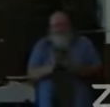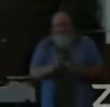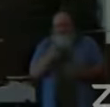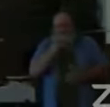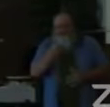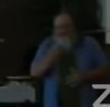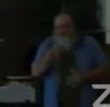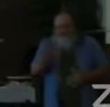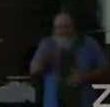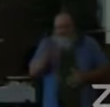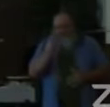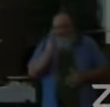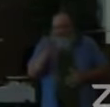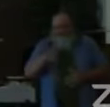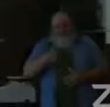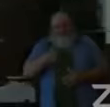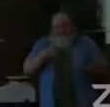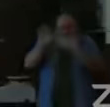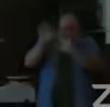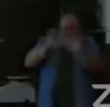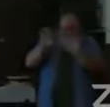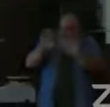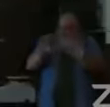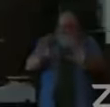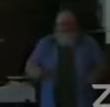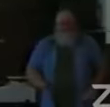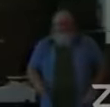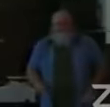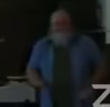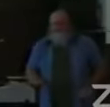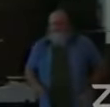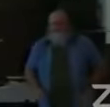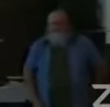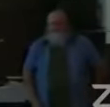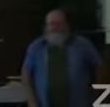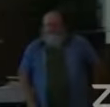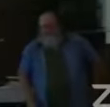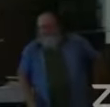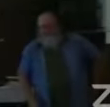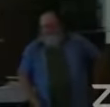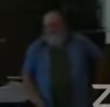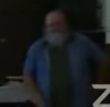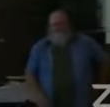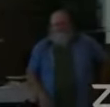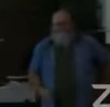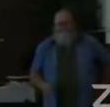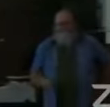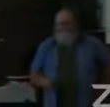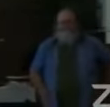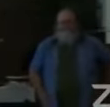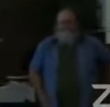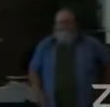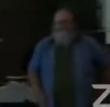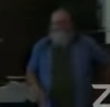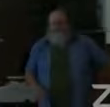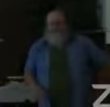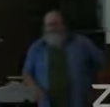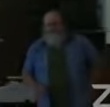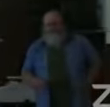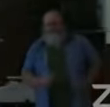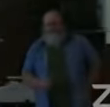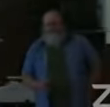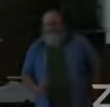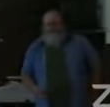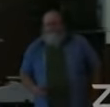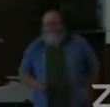can't argue with Jesus. And then in John chapter 20, after his resurrection, Jesus died on the cross for